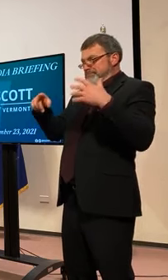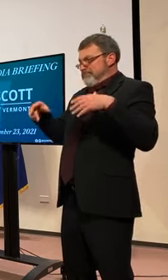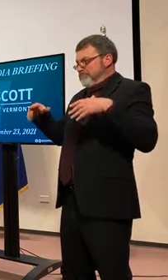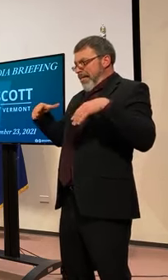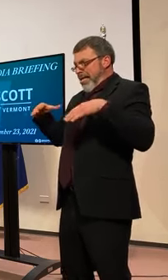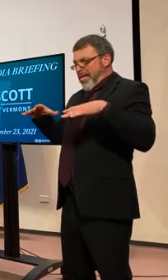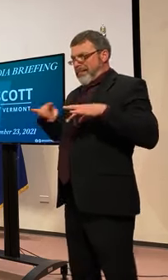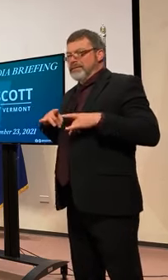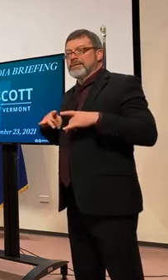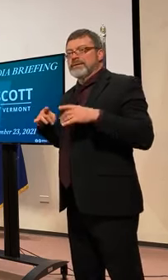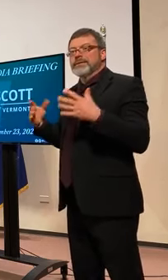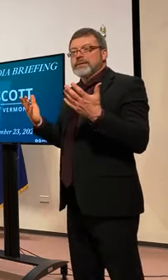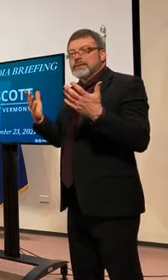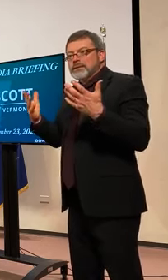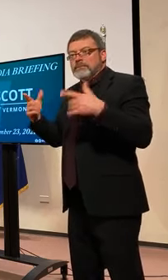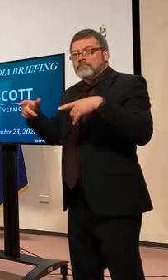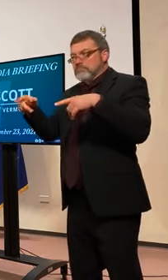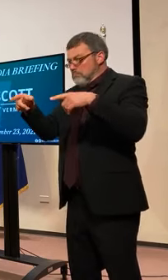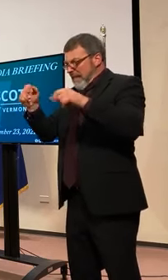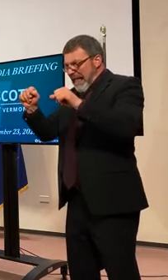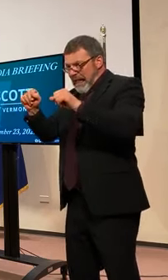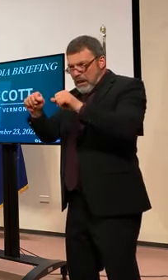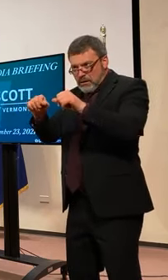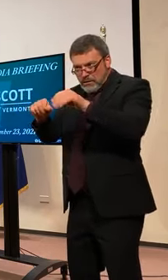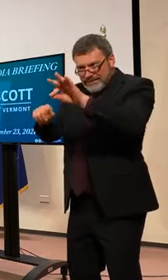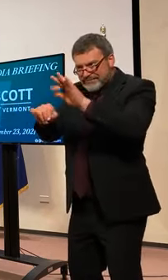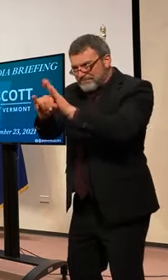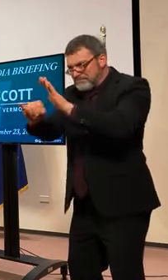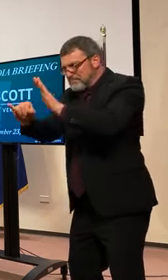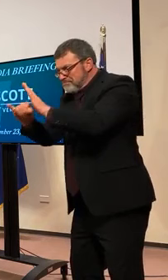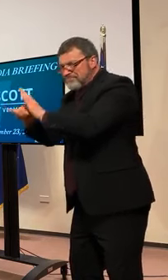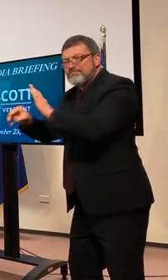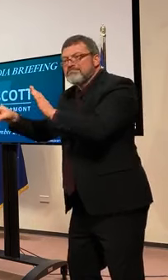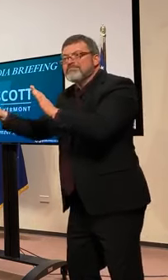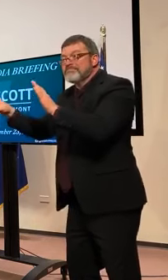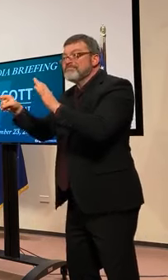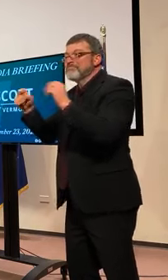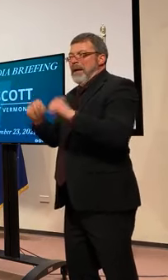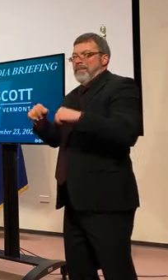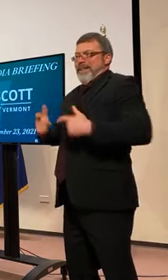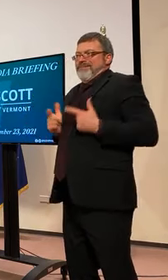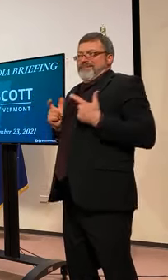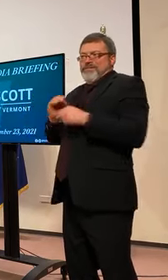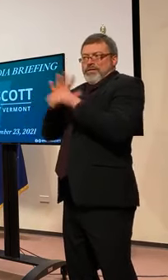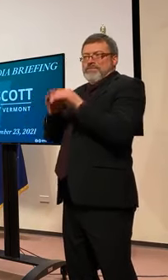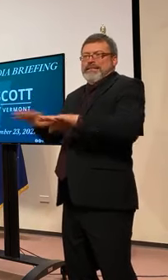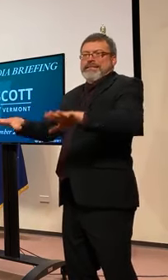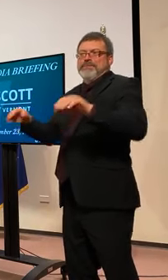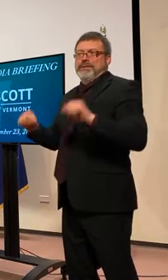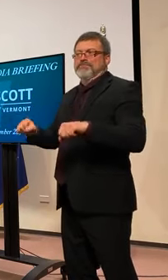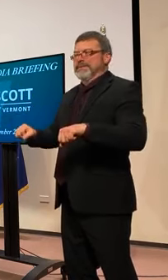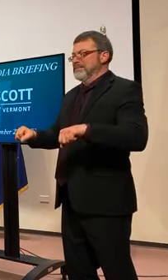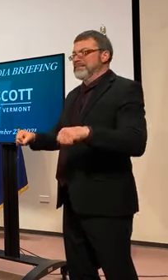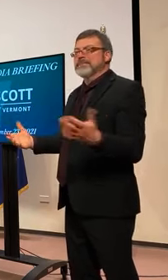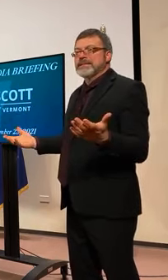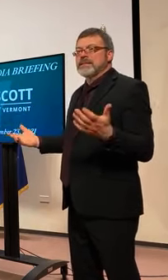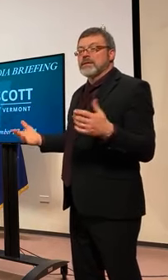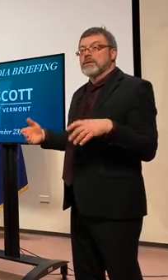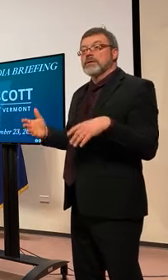can still find. And it is very adept at finding them. We know that for a fact. But the reality